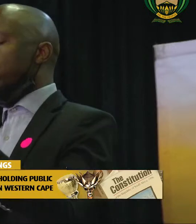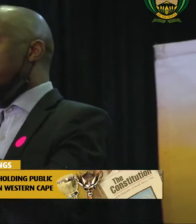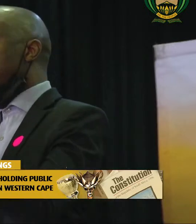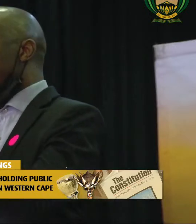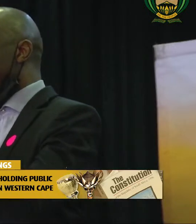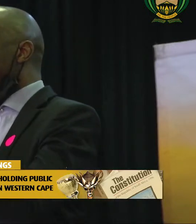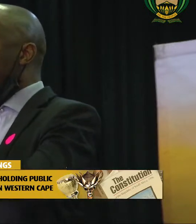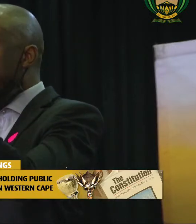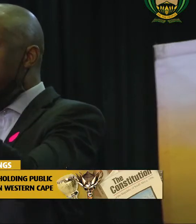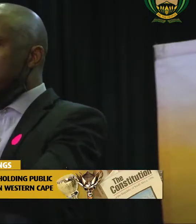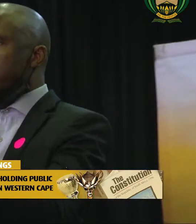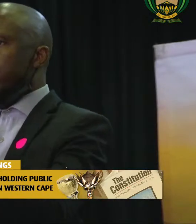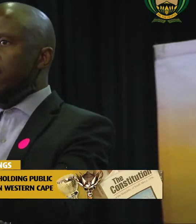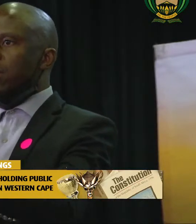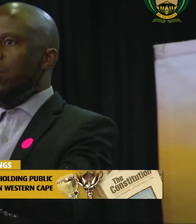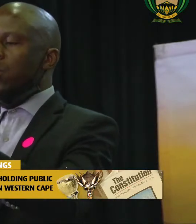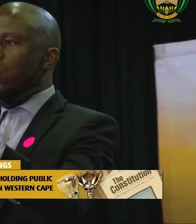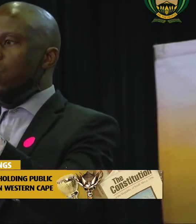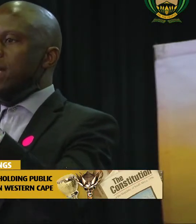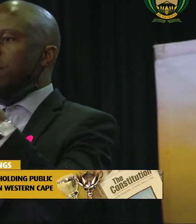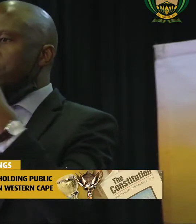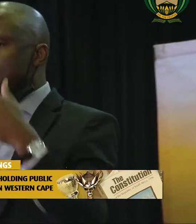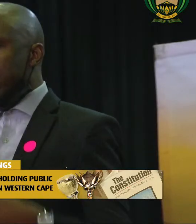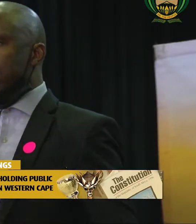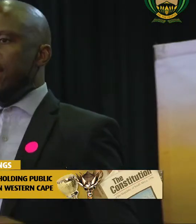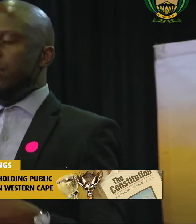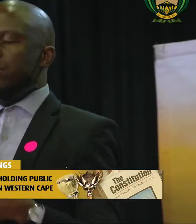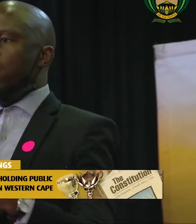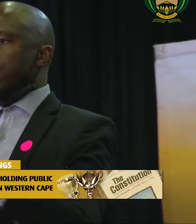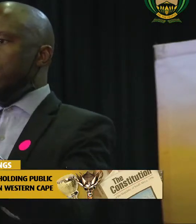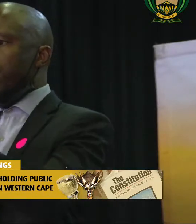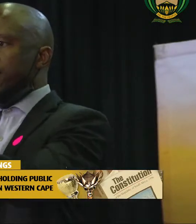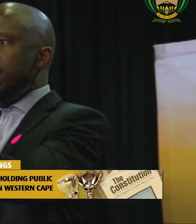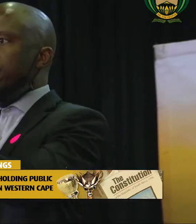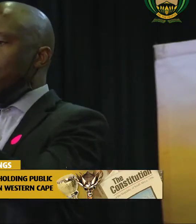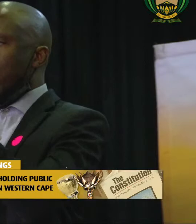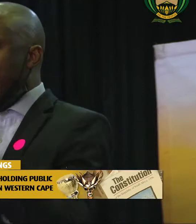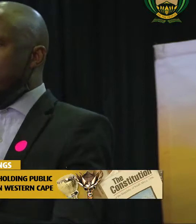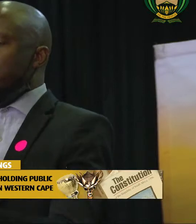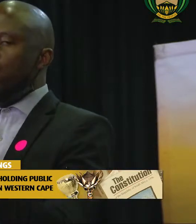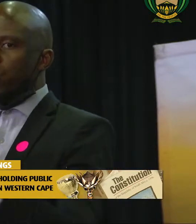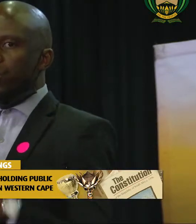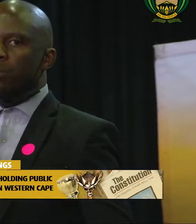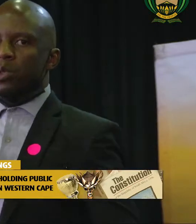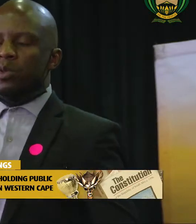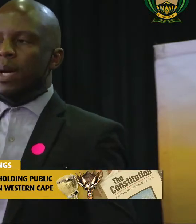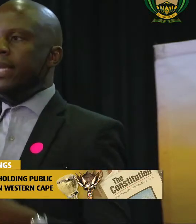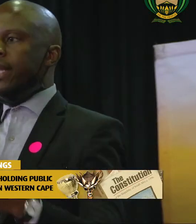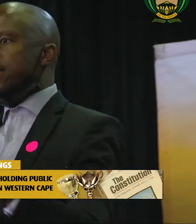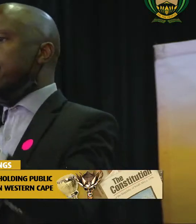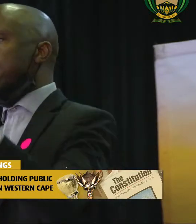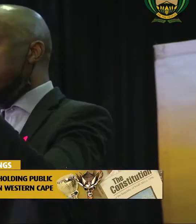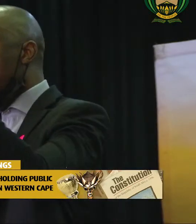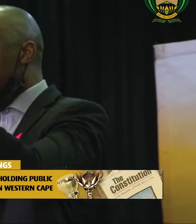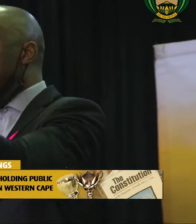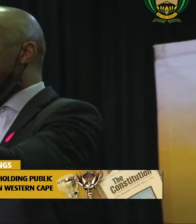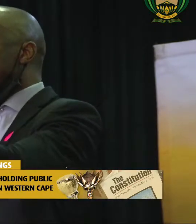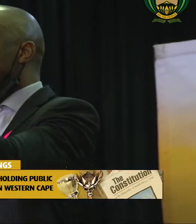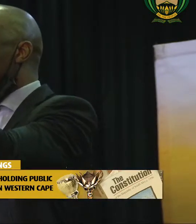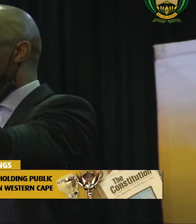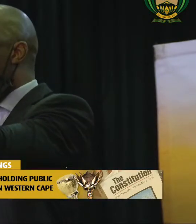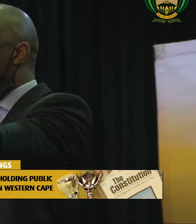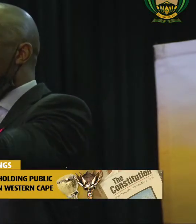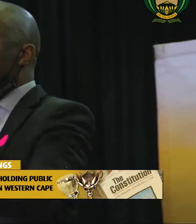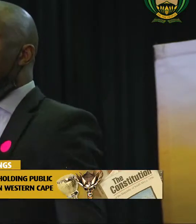to shift for another person, you must appreciate that we are respecting your right to contribute, but at least let's